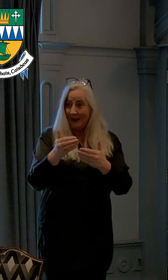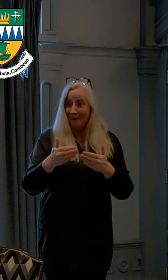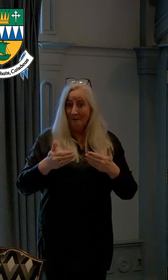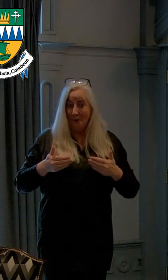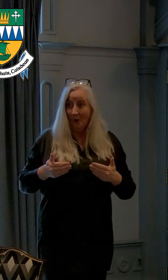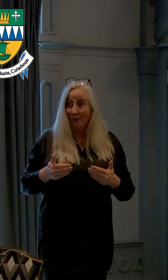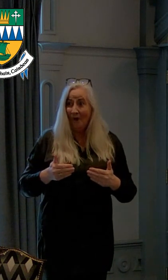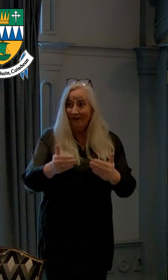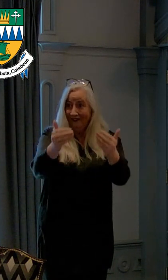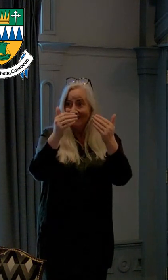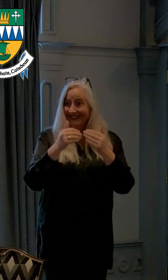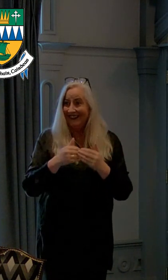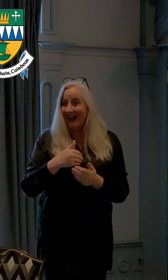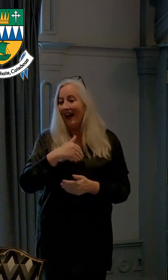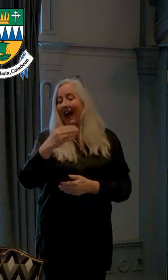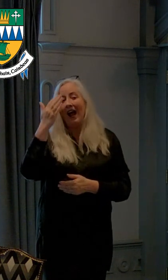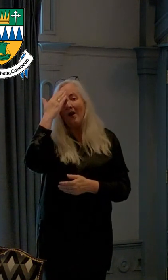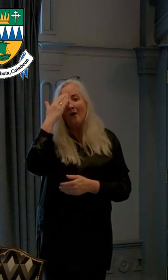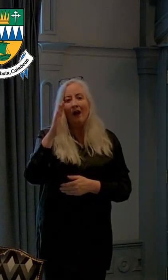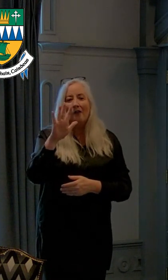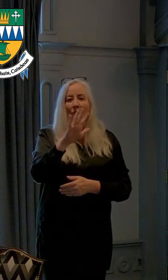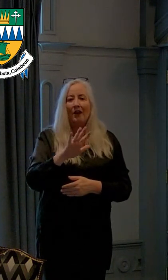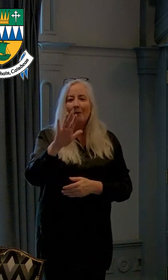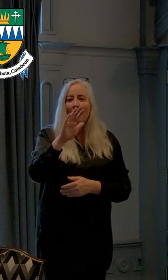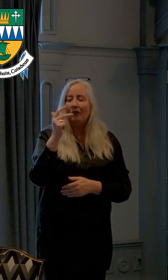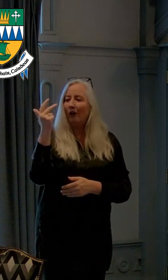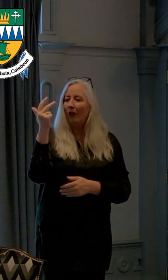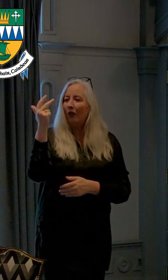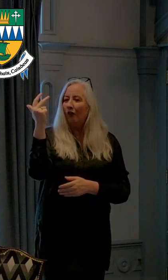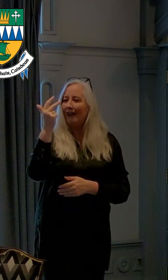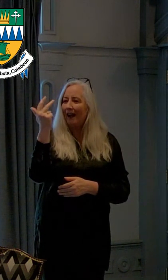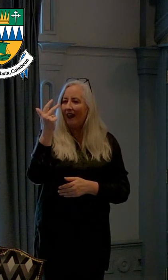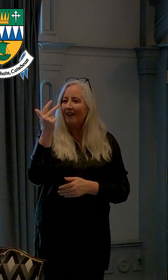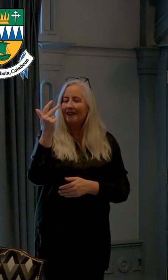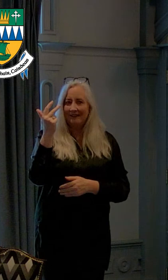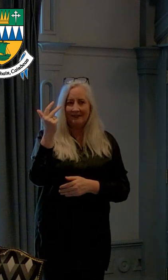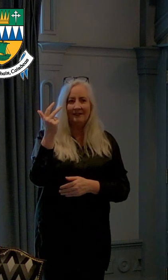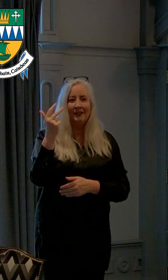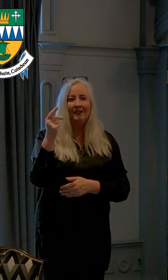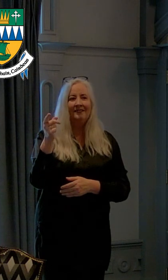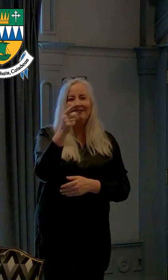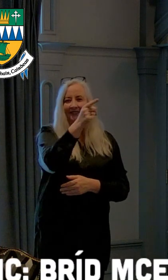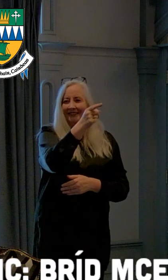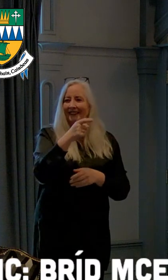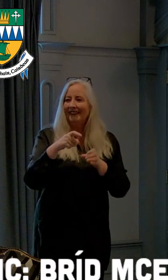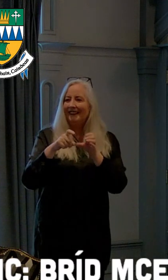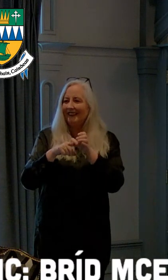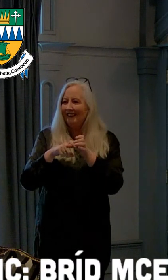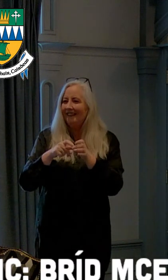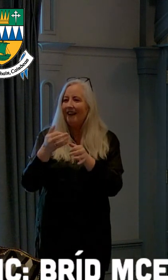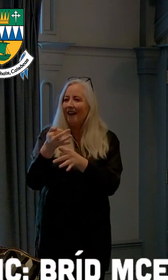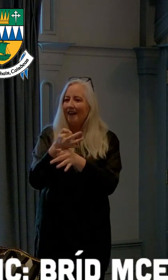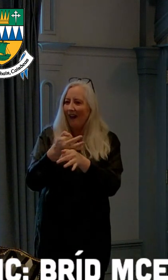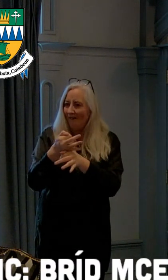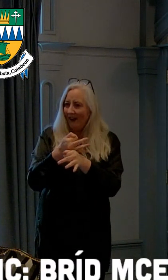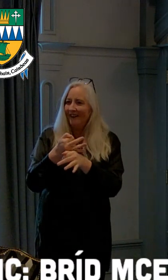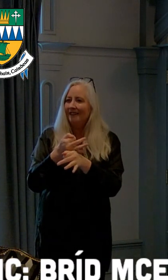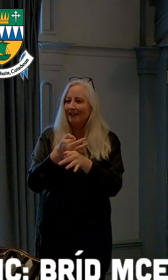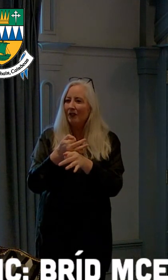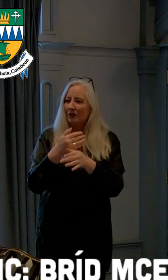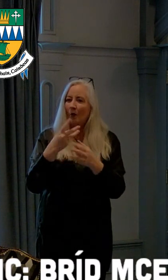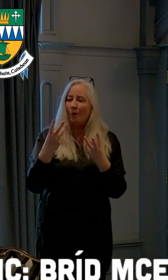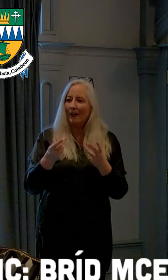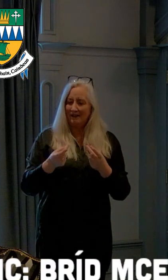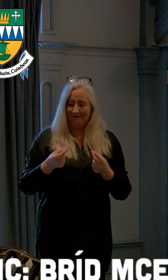moving. I know that around 3 o'clock people will get a top up of their teas and coffees, so we're going to keep the session moving